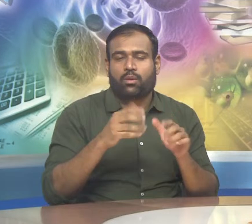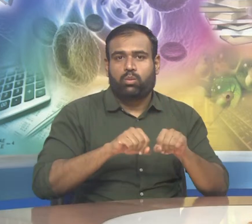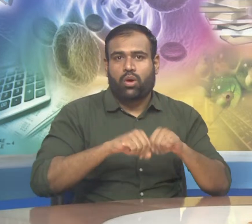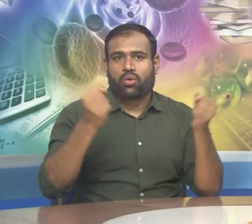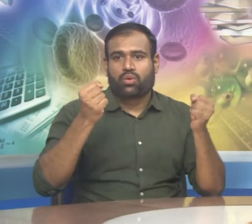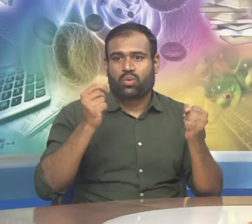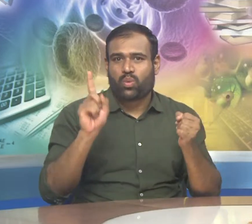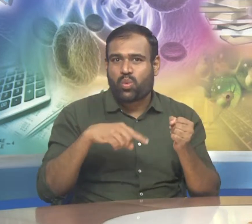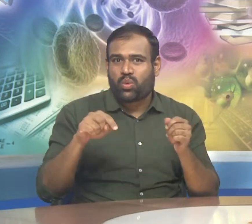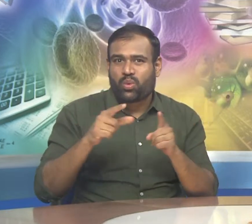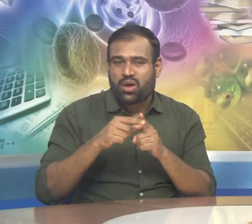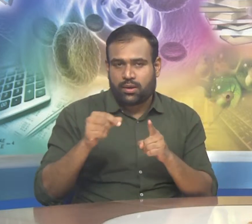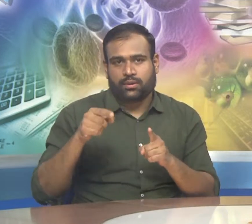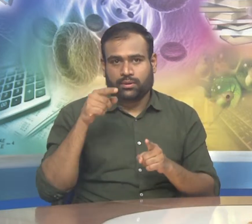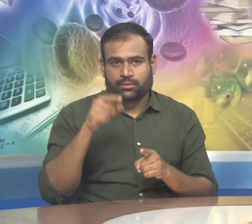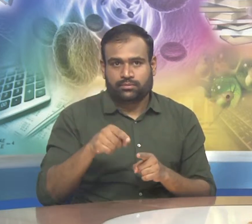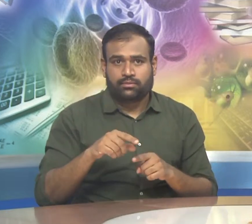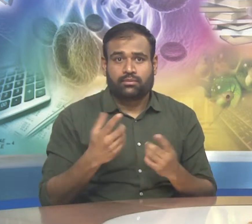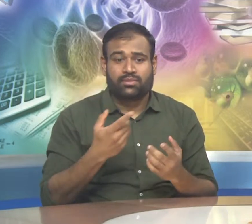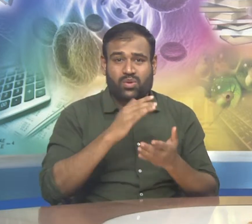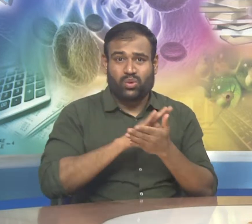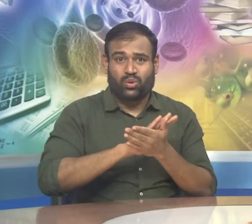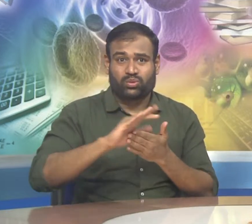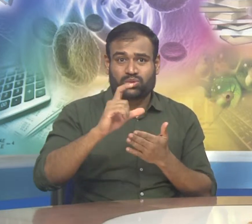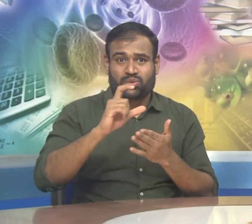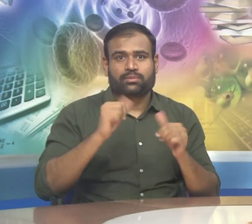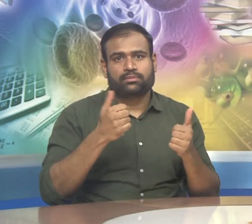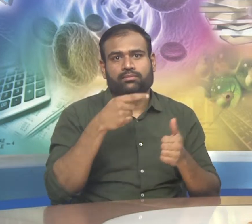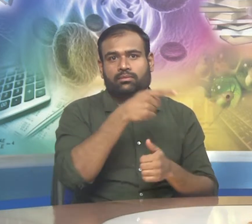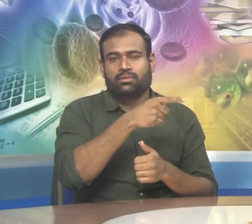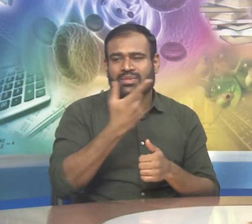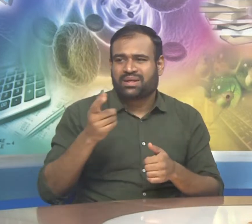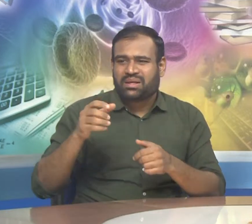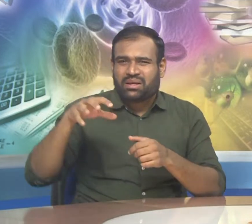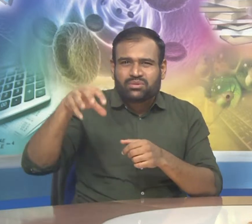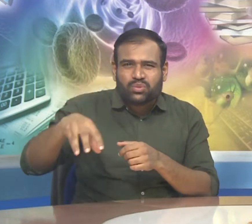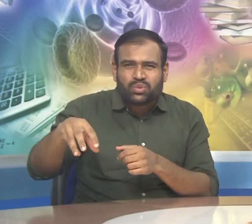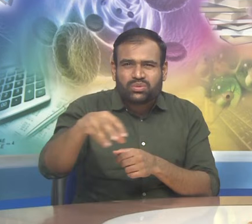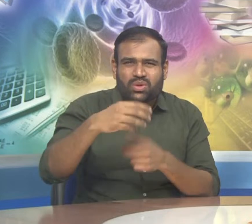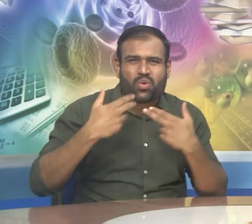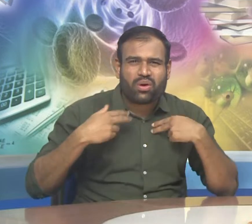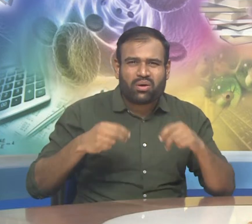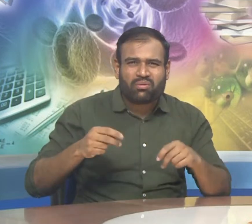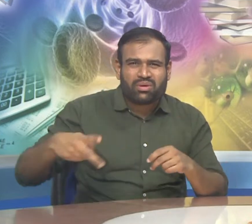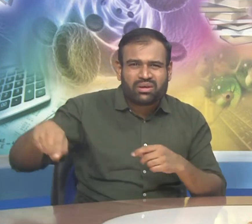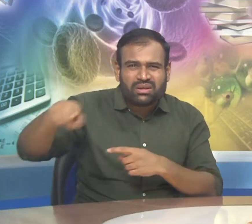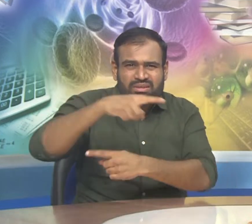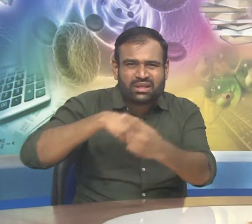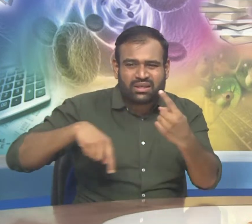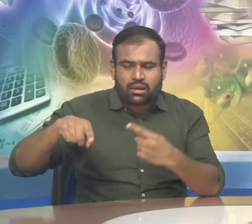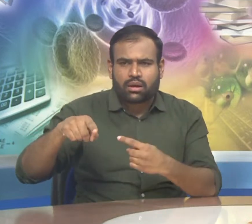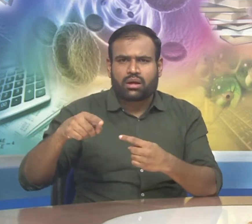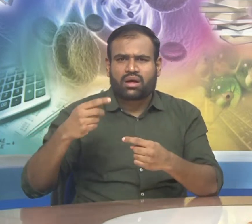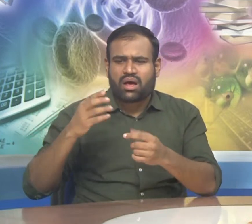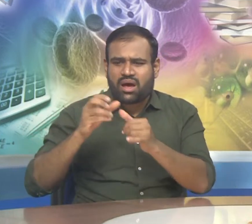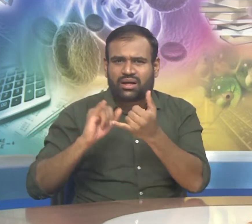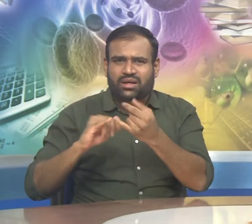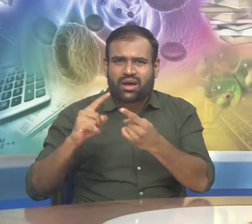criminal cases here and decide appeals against decision of the session courts in